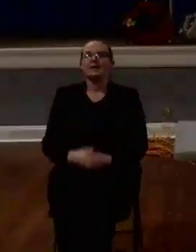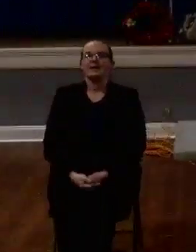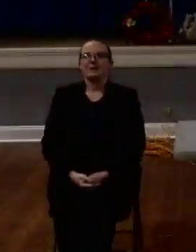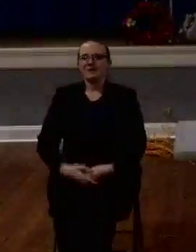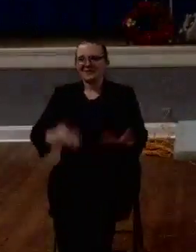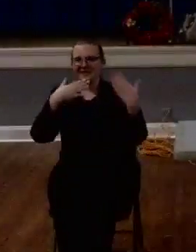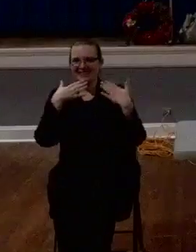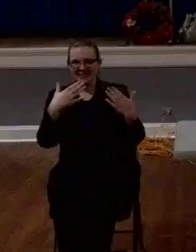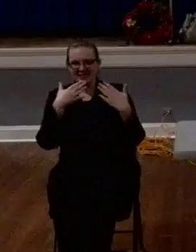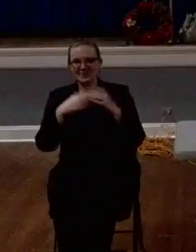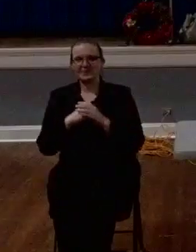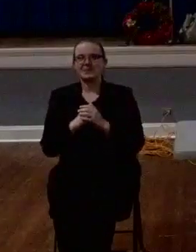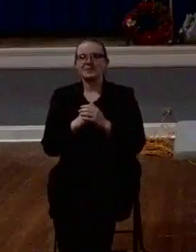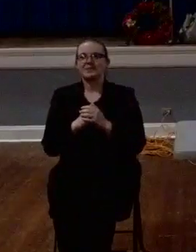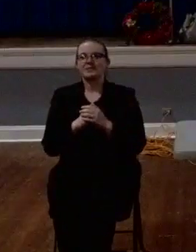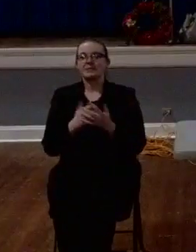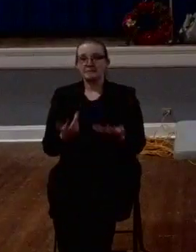Thank you.